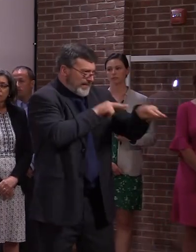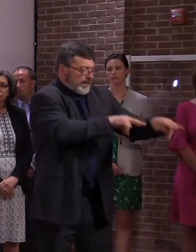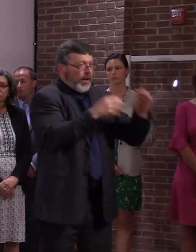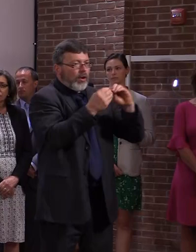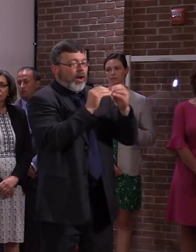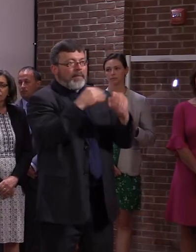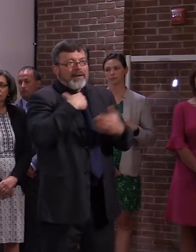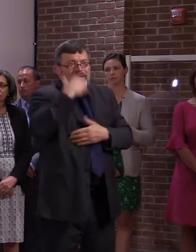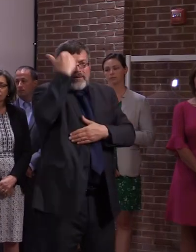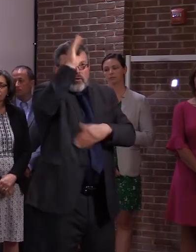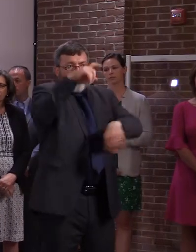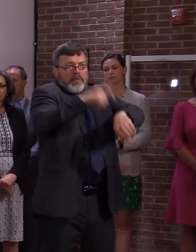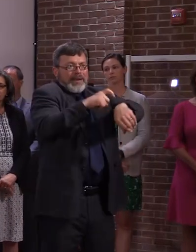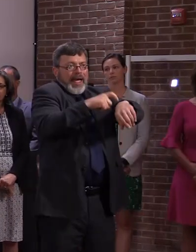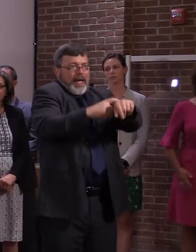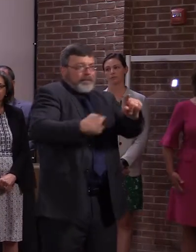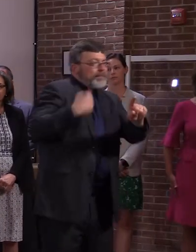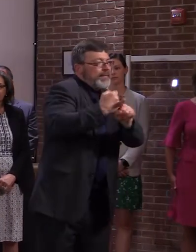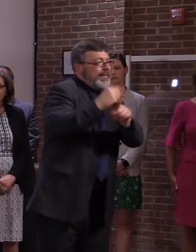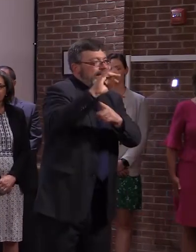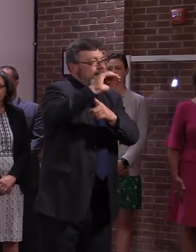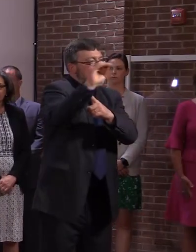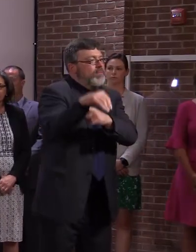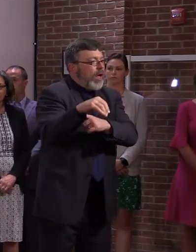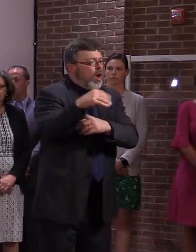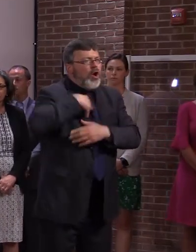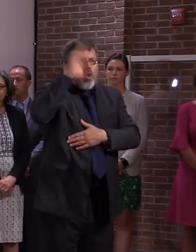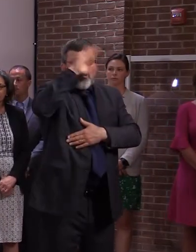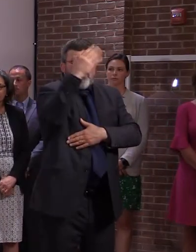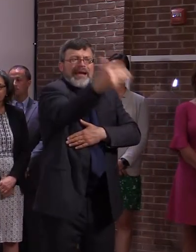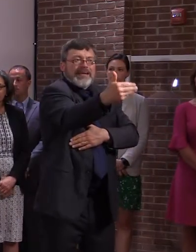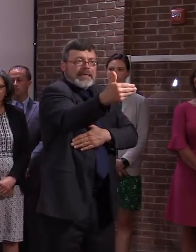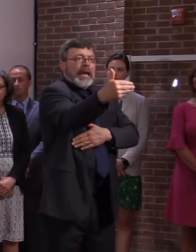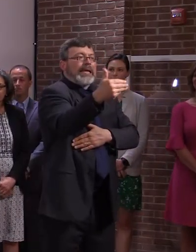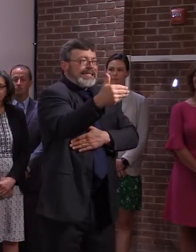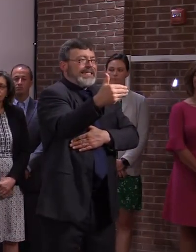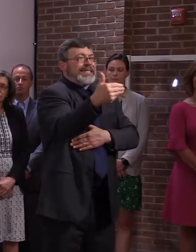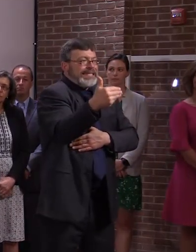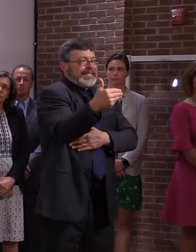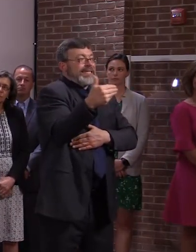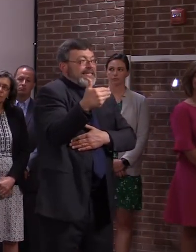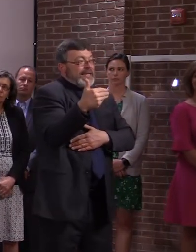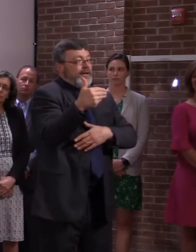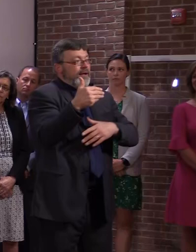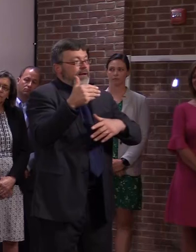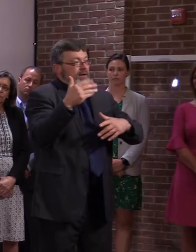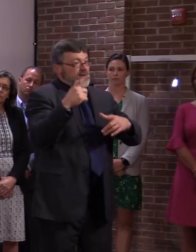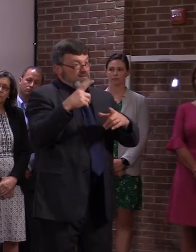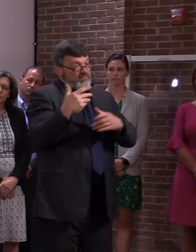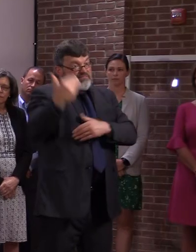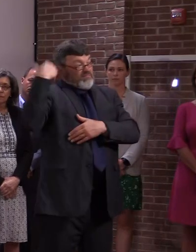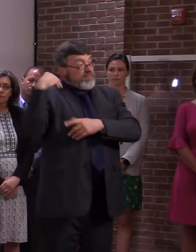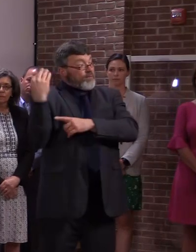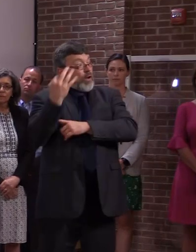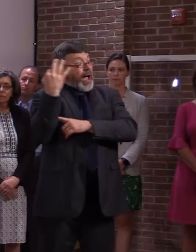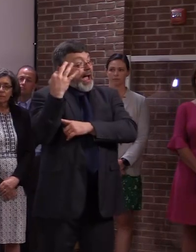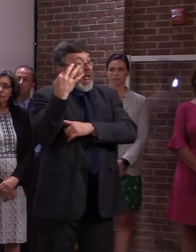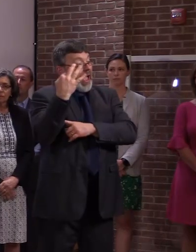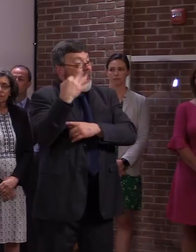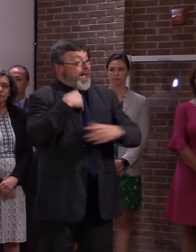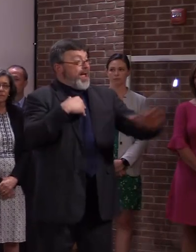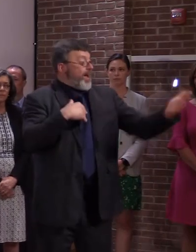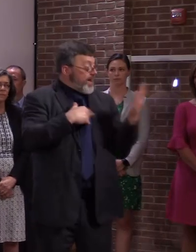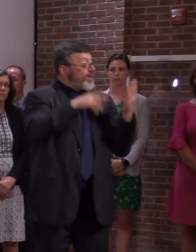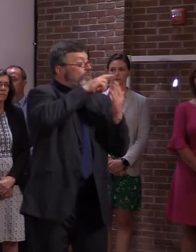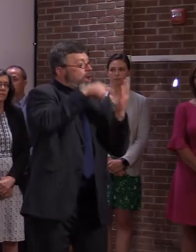of if it was going to happen, it was a question of which day. So Friday, when we received the results, I was thinking it could be